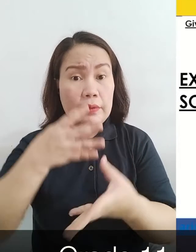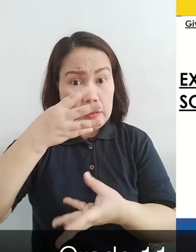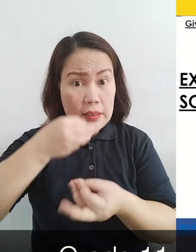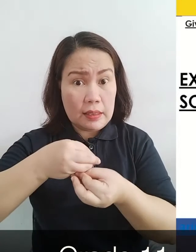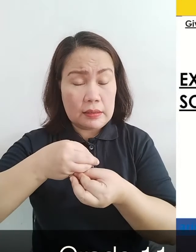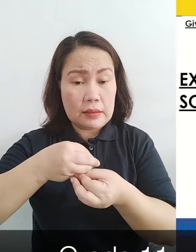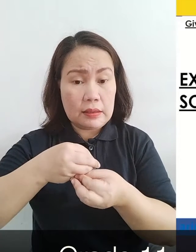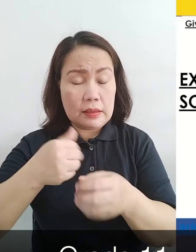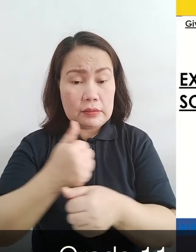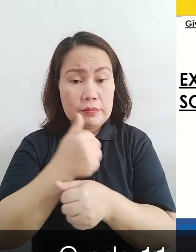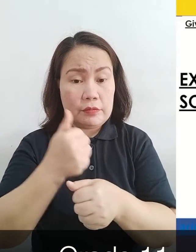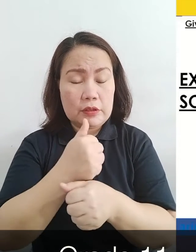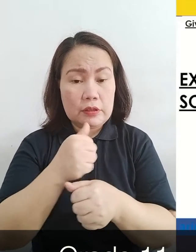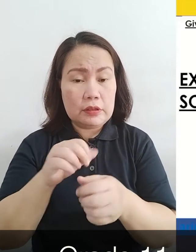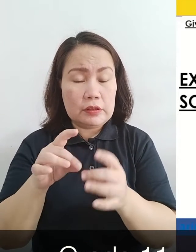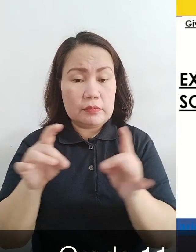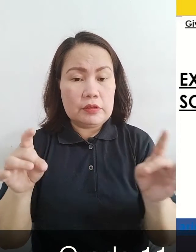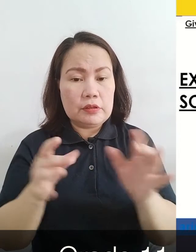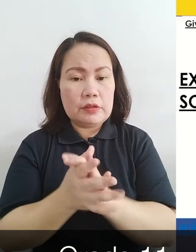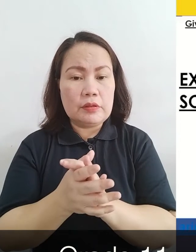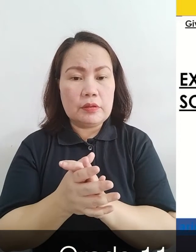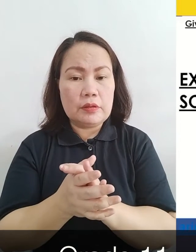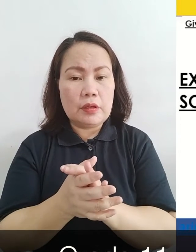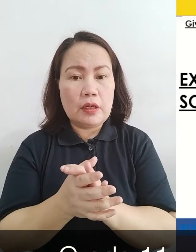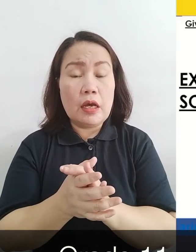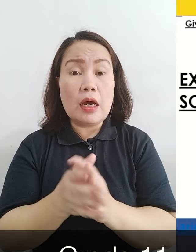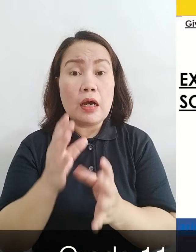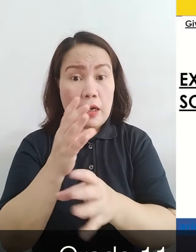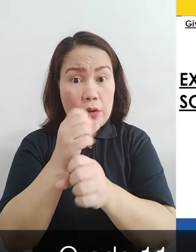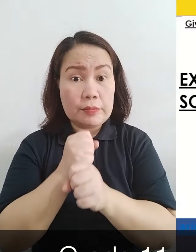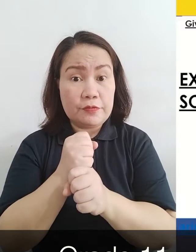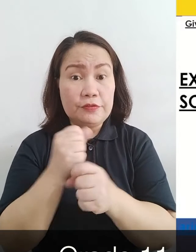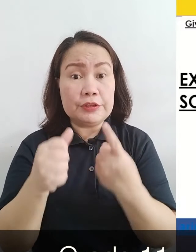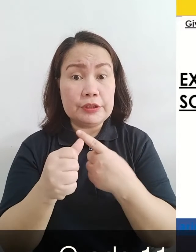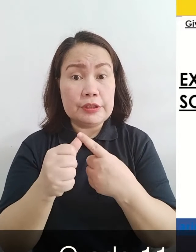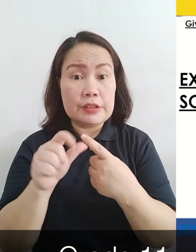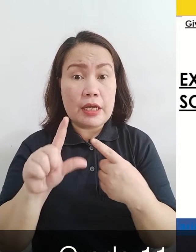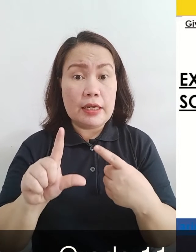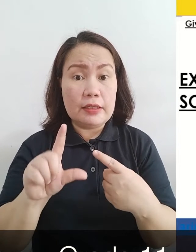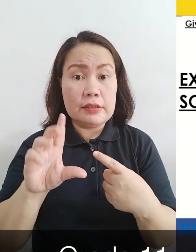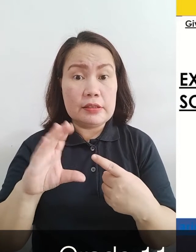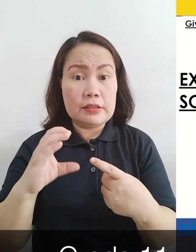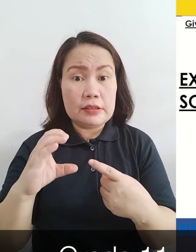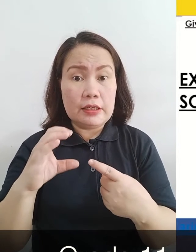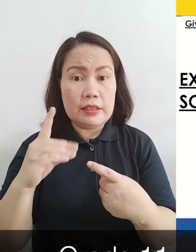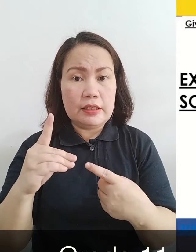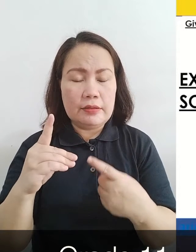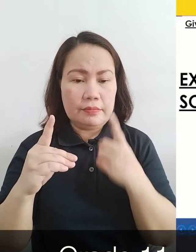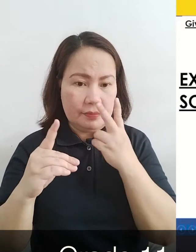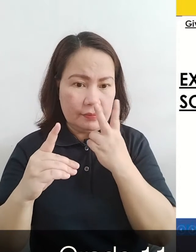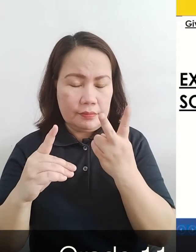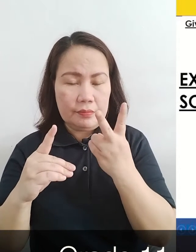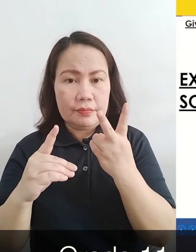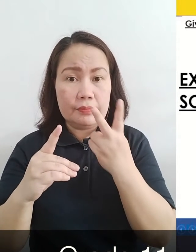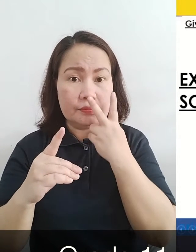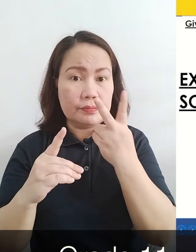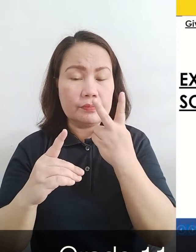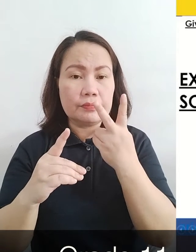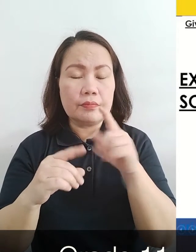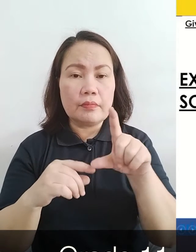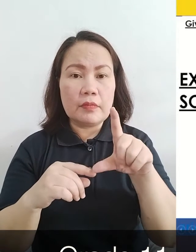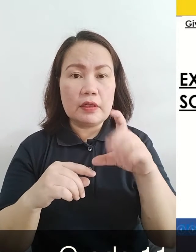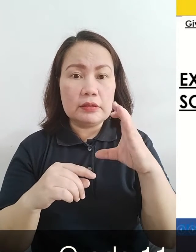expression, kinukuha natin yung LCD. So, anong LCD dito? Of course, that is